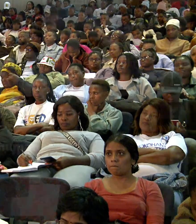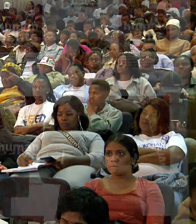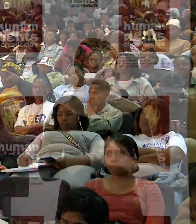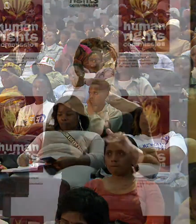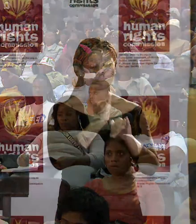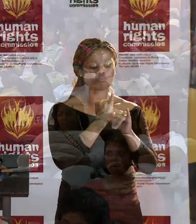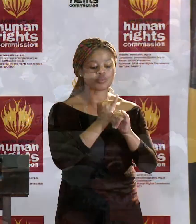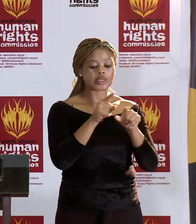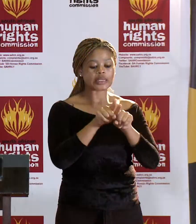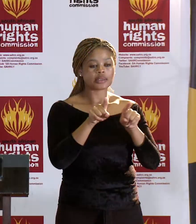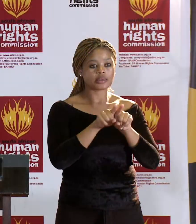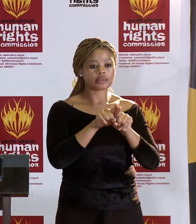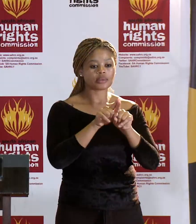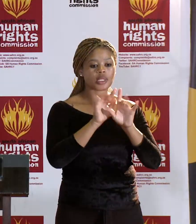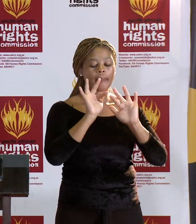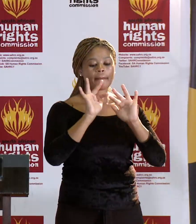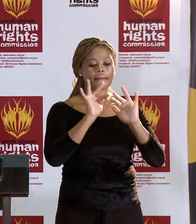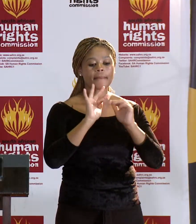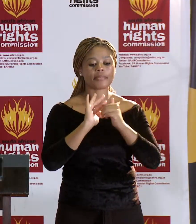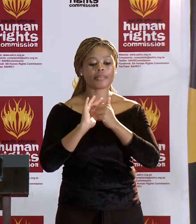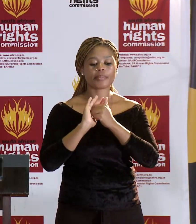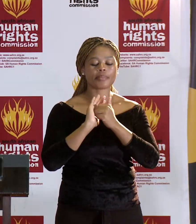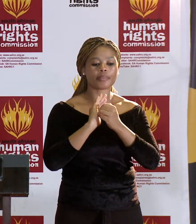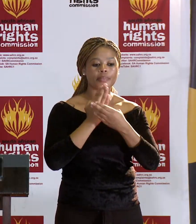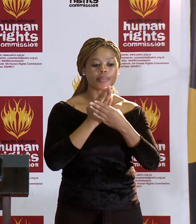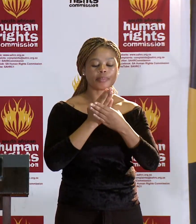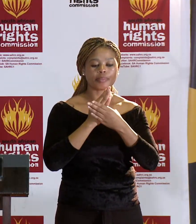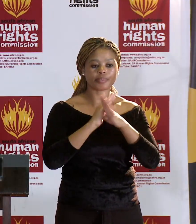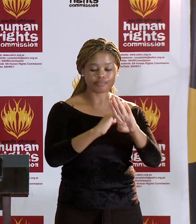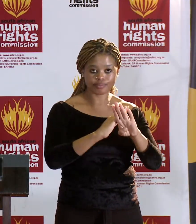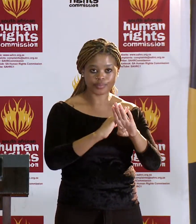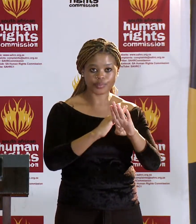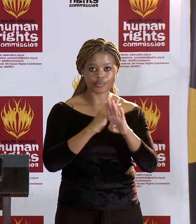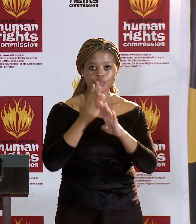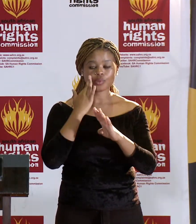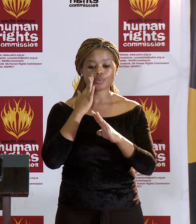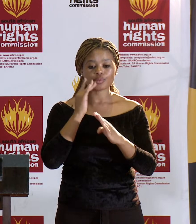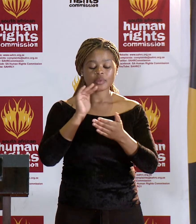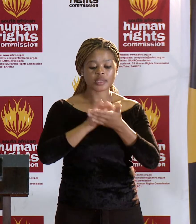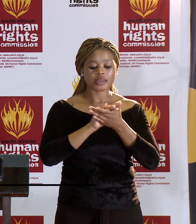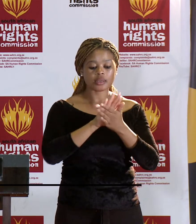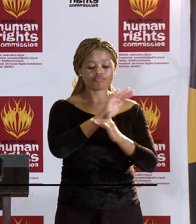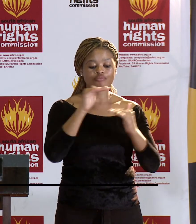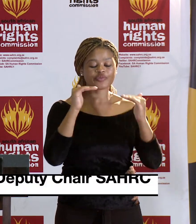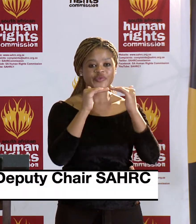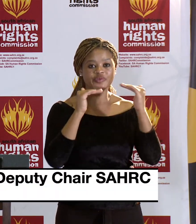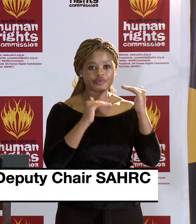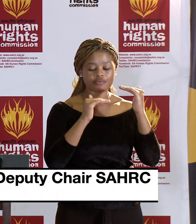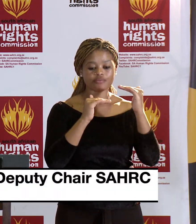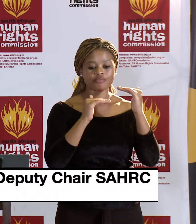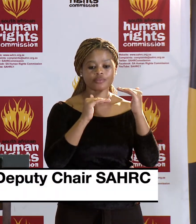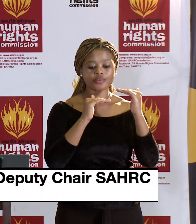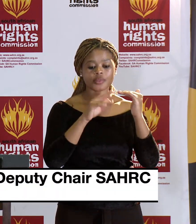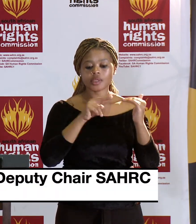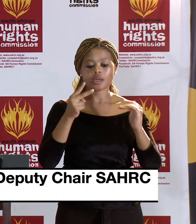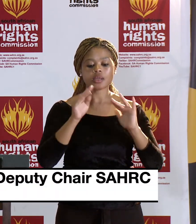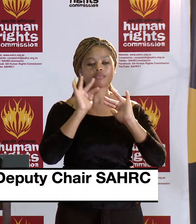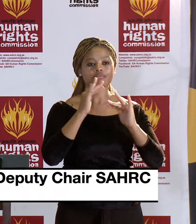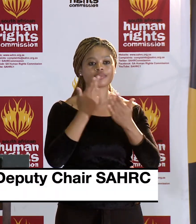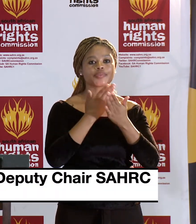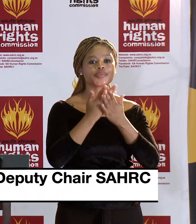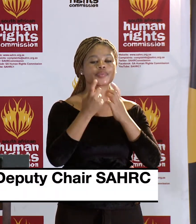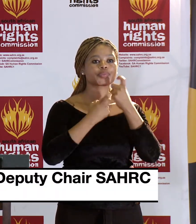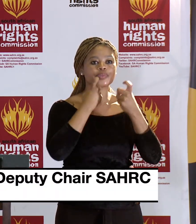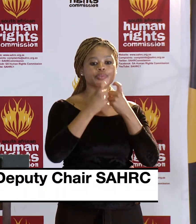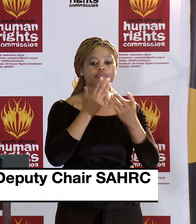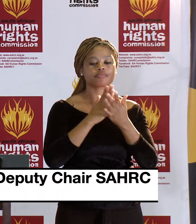institutions such as the public protector, so that when you are treated unfairly by any public authority, you can complain